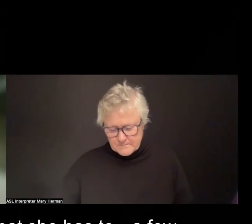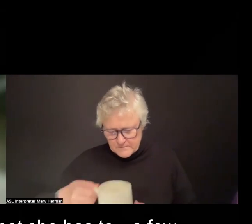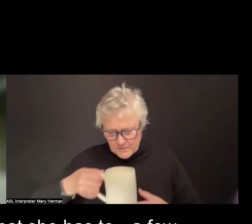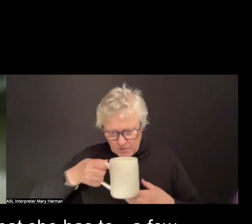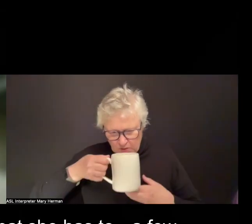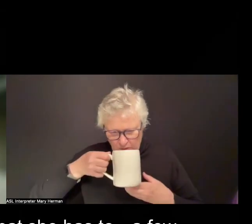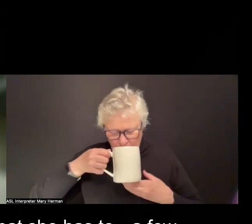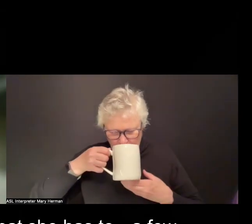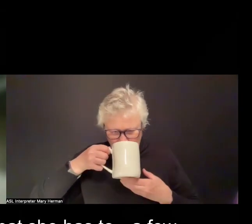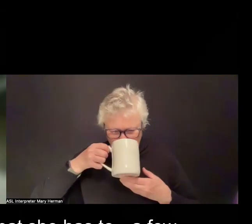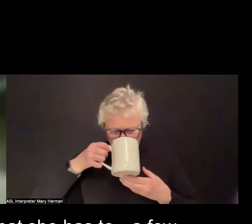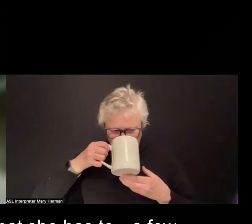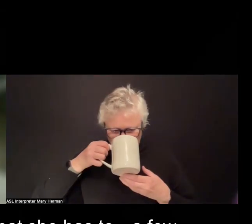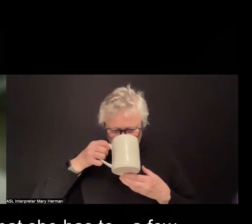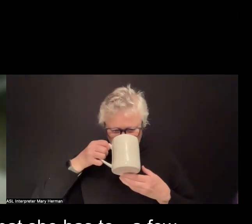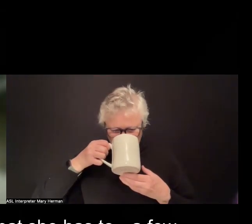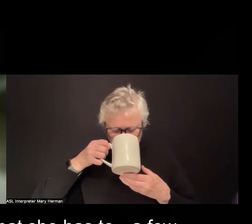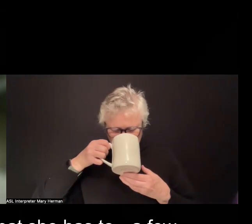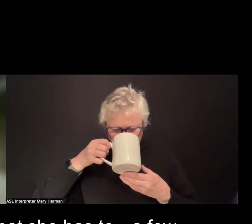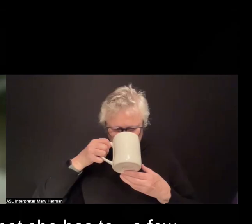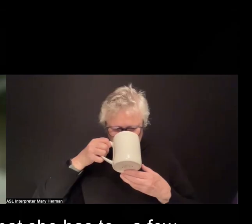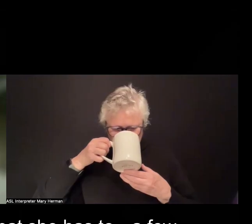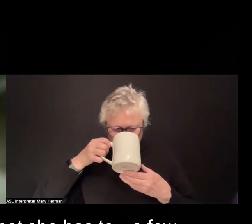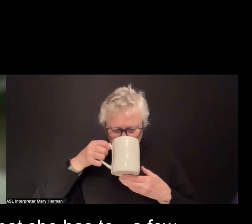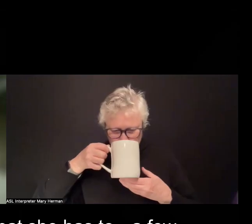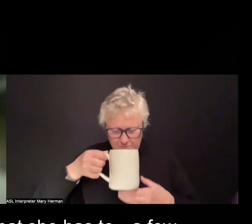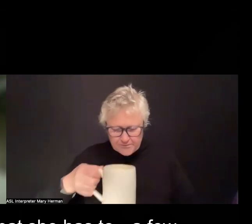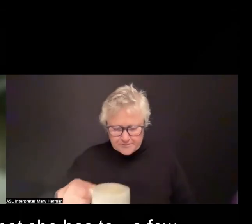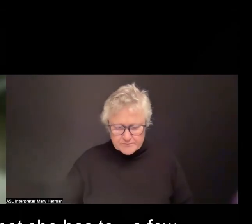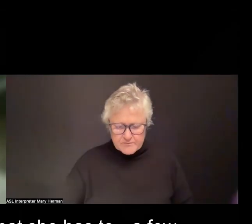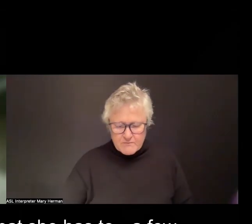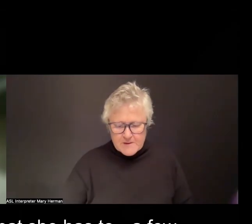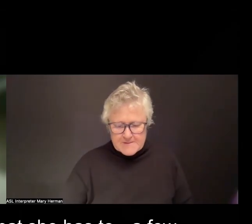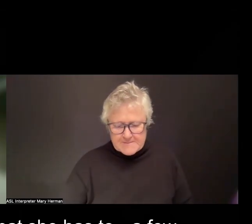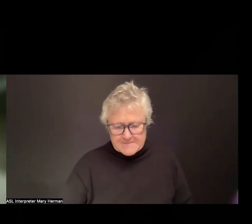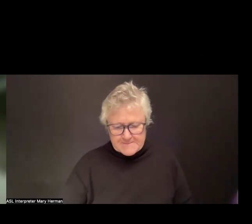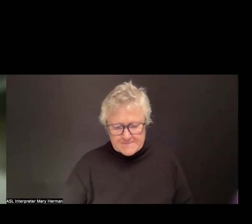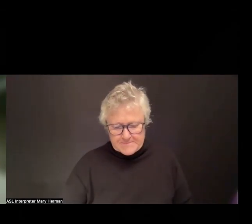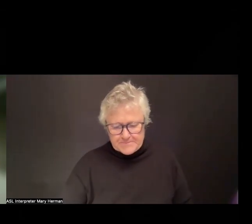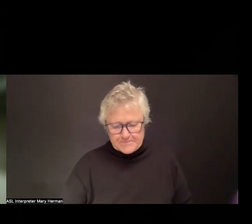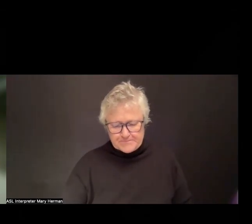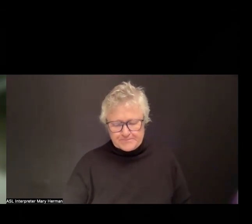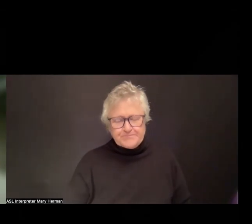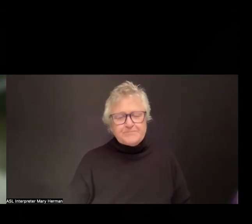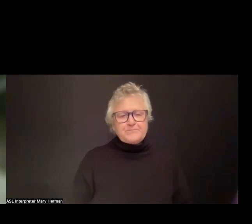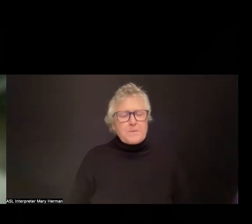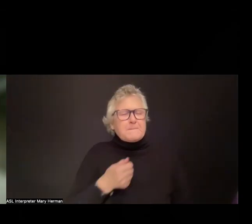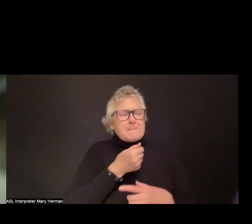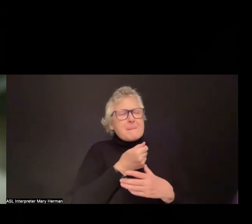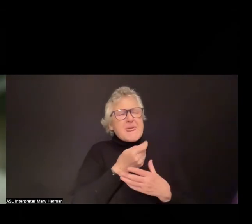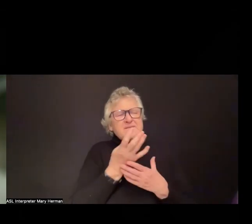Hannah discovers that she has to, a few things happen, and Hannah discovers that she has to flee for her